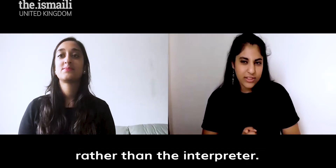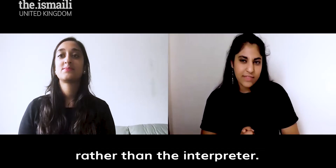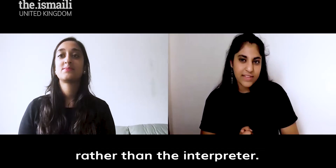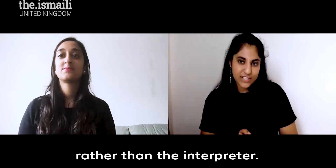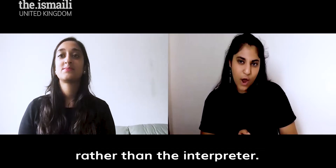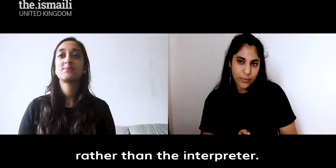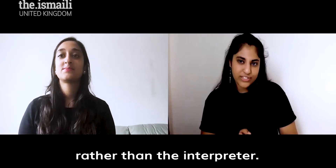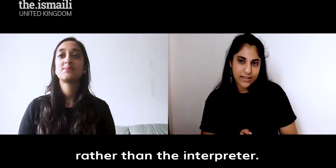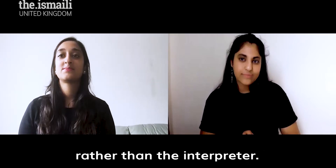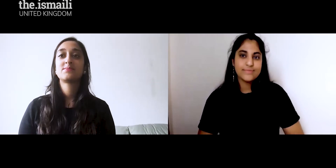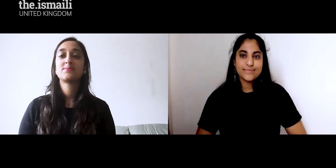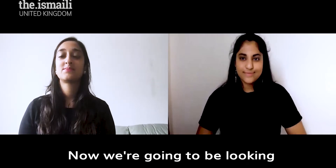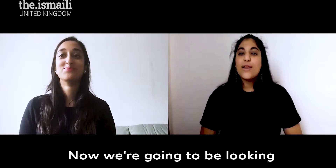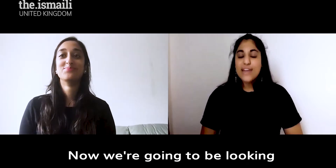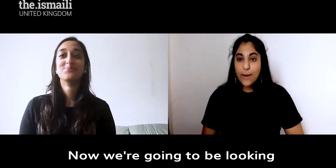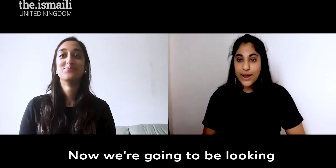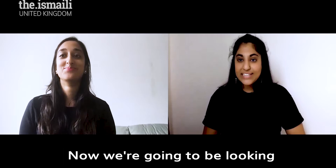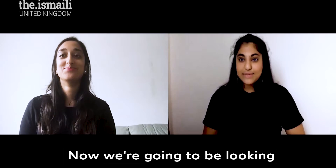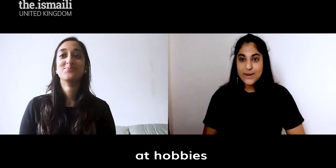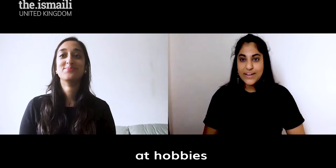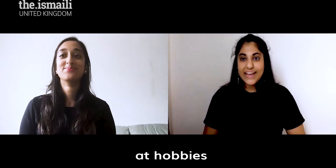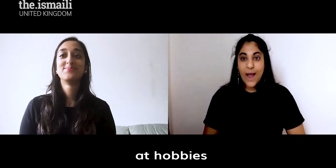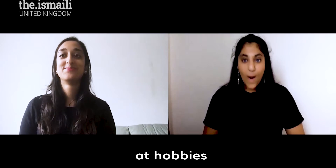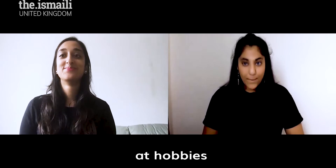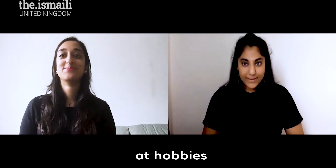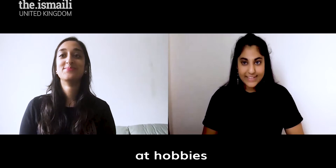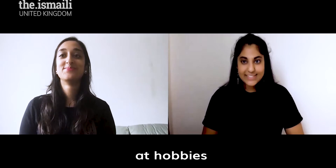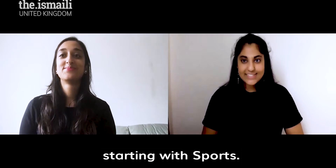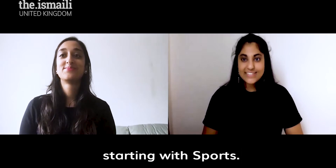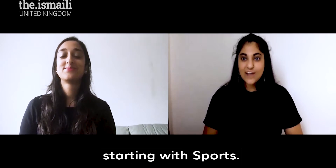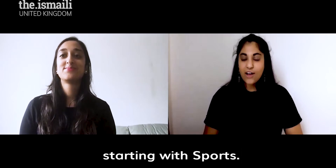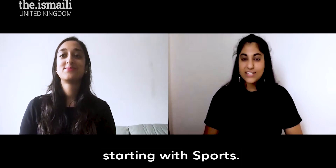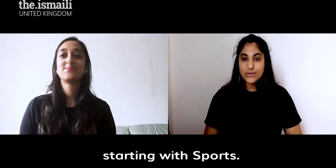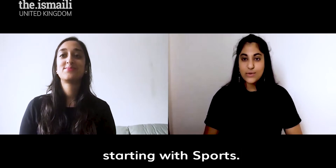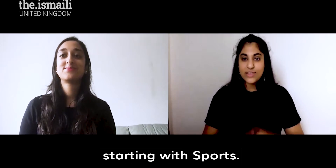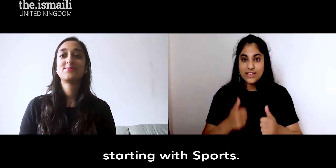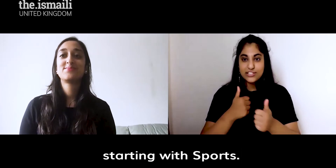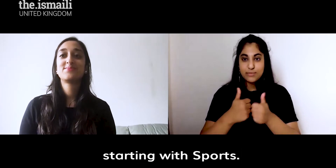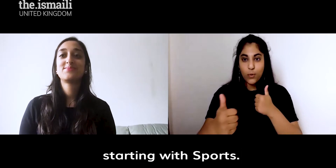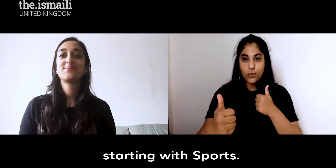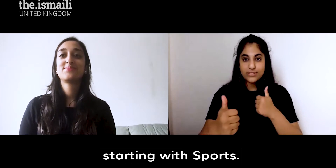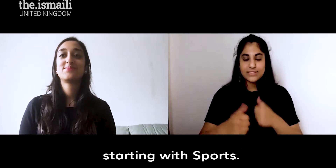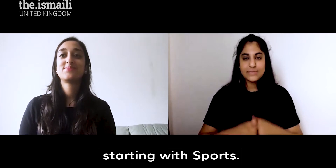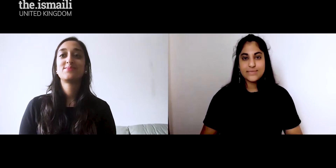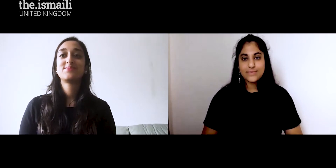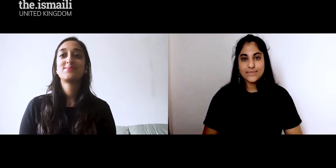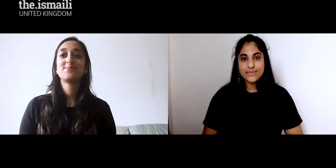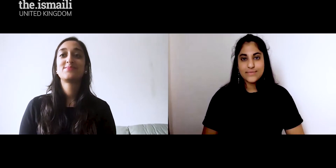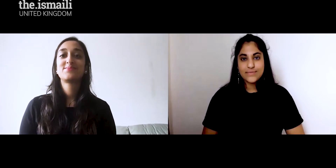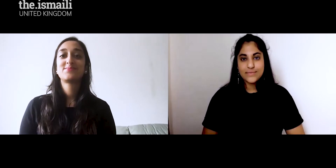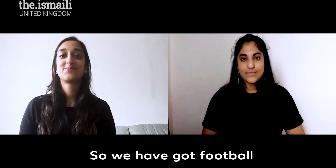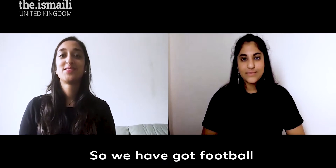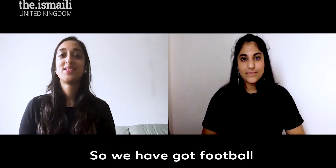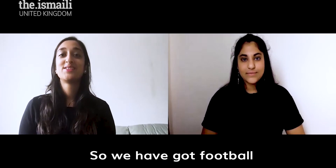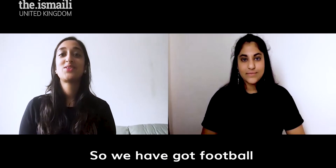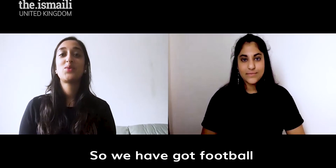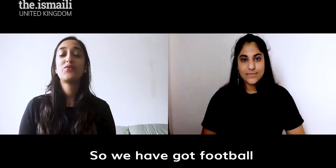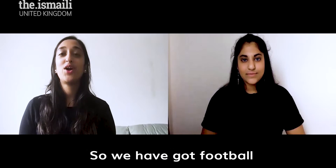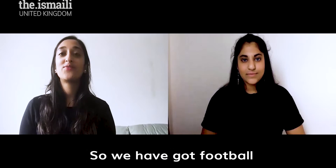the interpreter. Now we're going to be looking at hobbies, starting with sports. So we've got